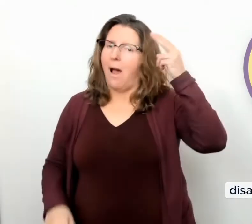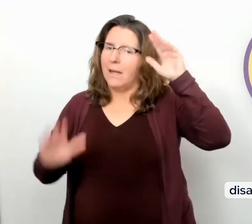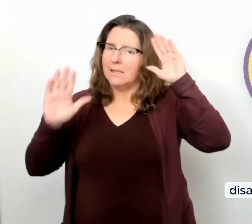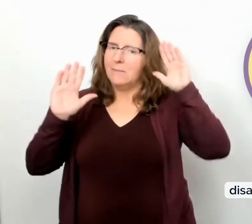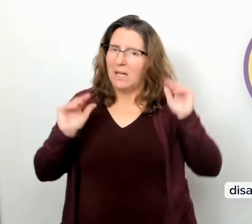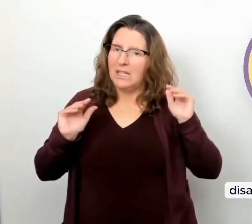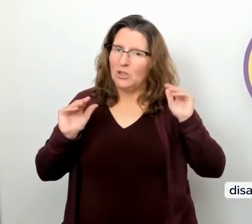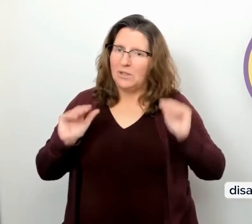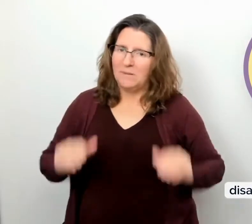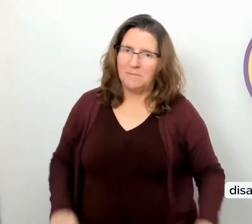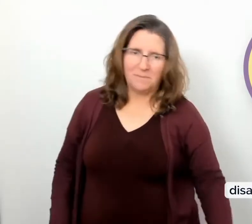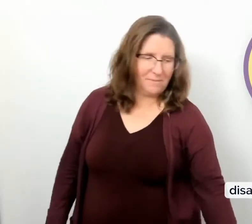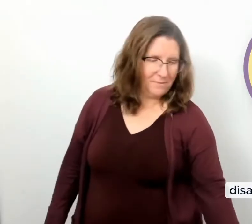determine this level.